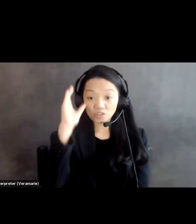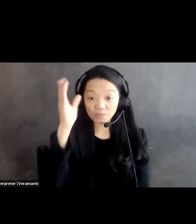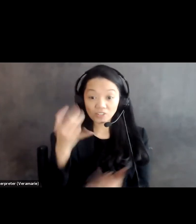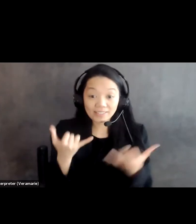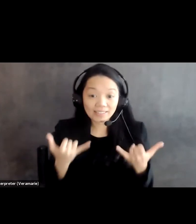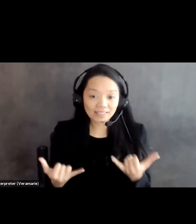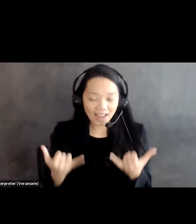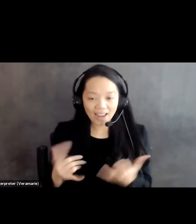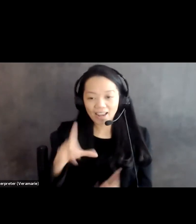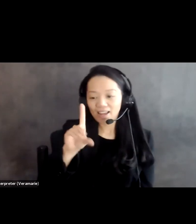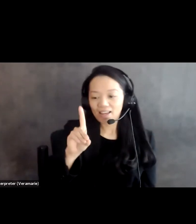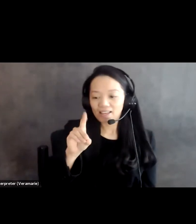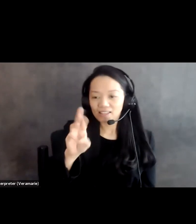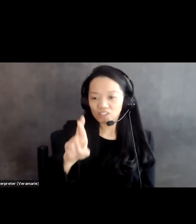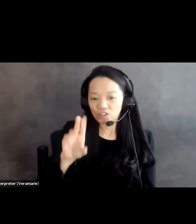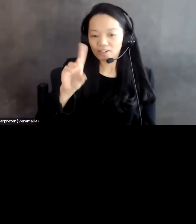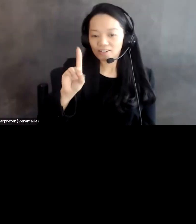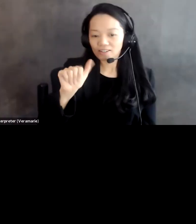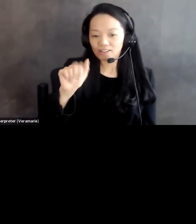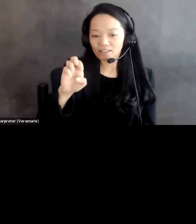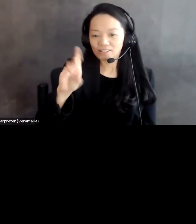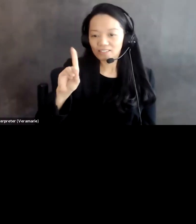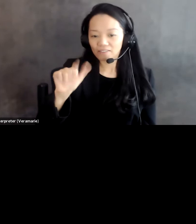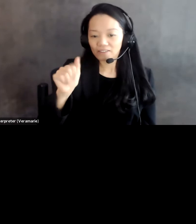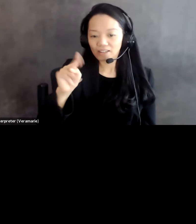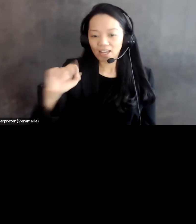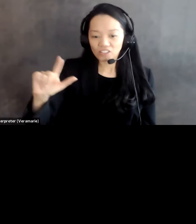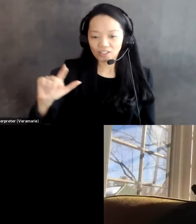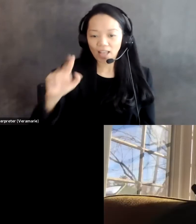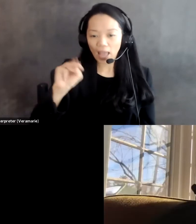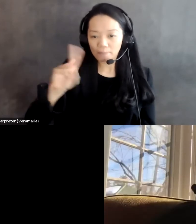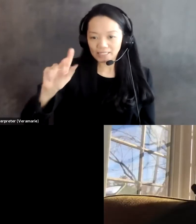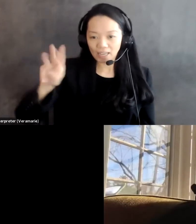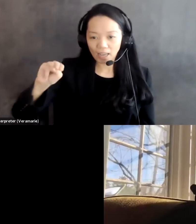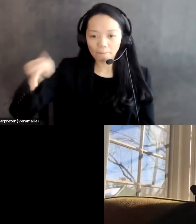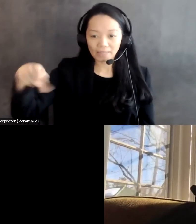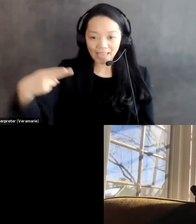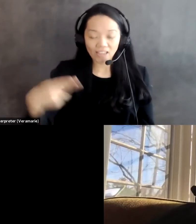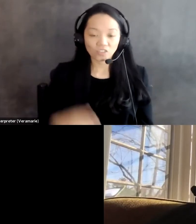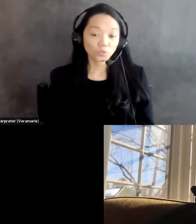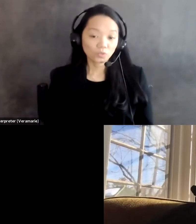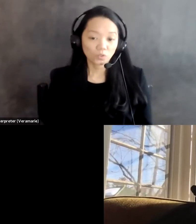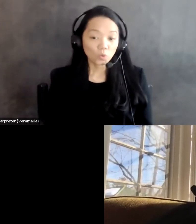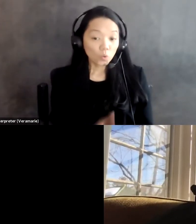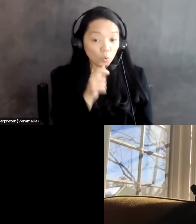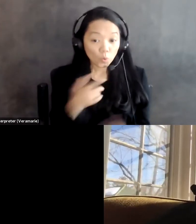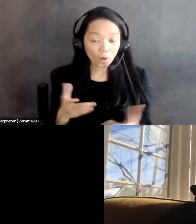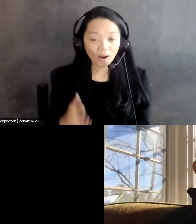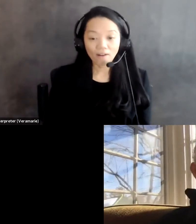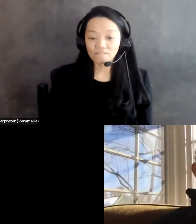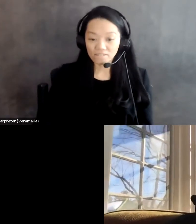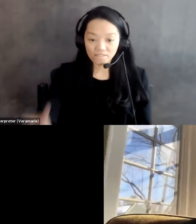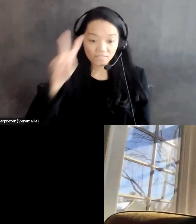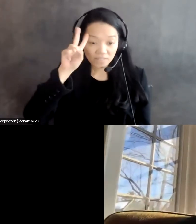today is Dr. David Ansel, MD, MPH. He is Vice President of Community Health Equity at